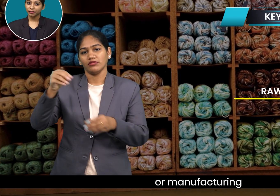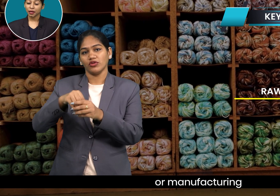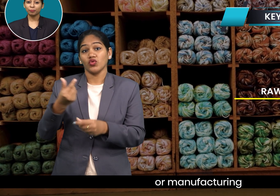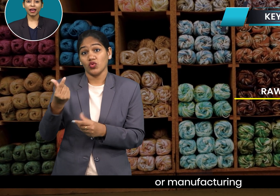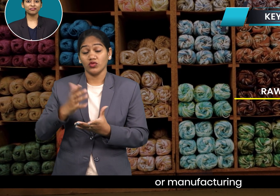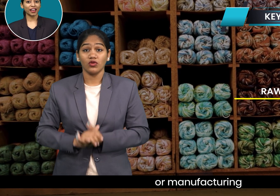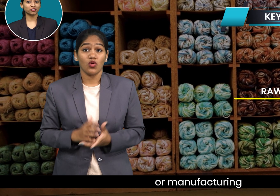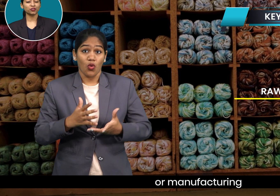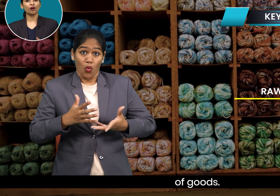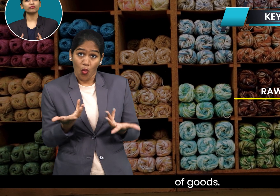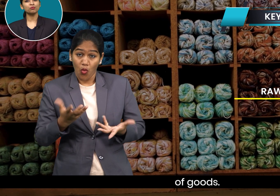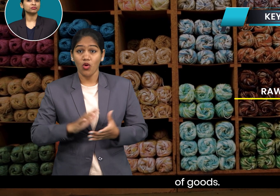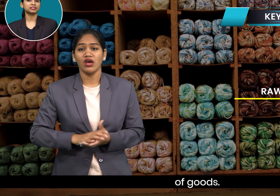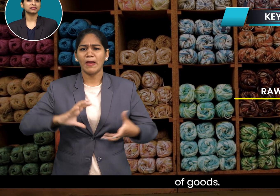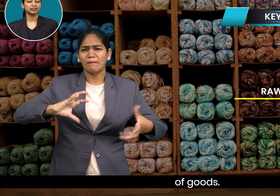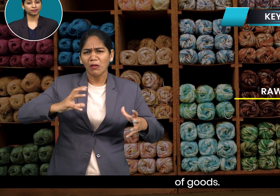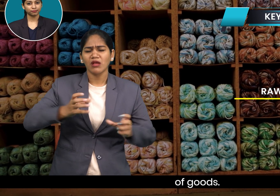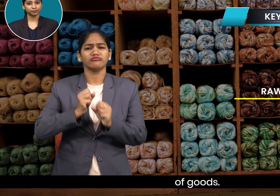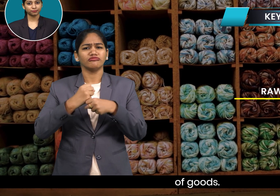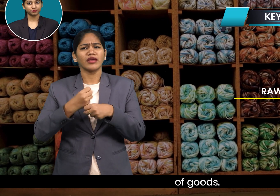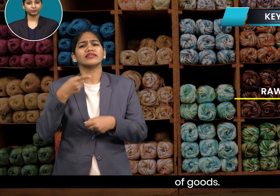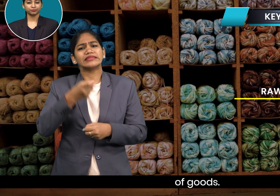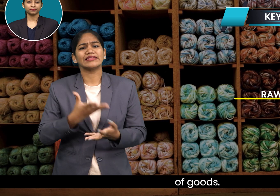or manufacturing of goods.